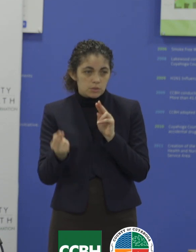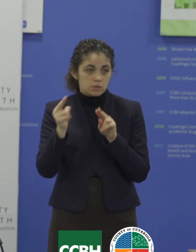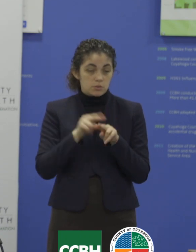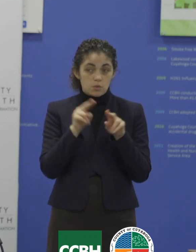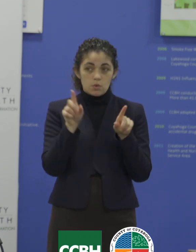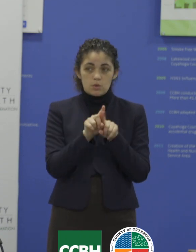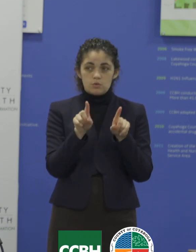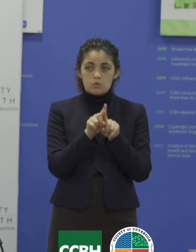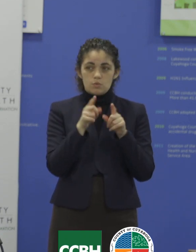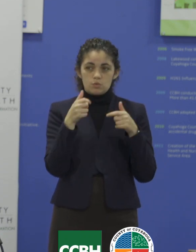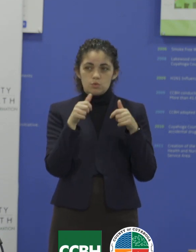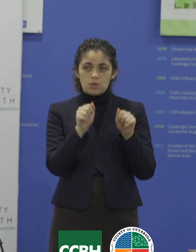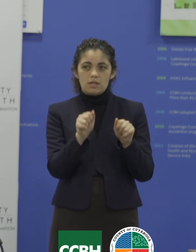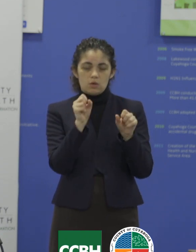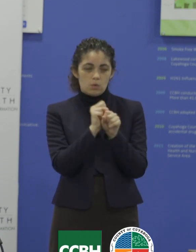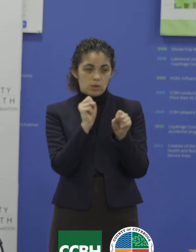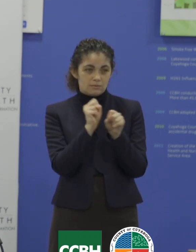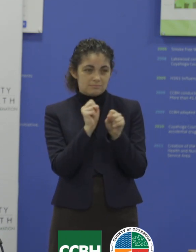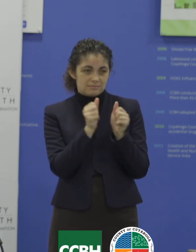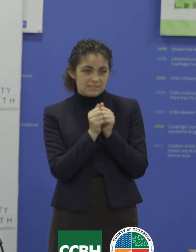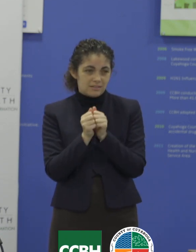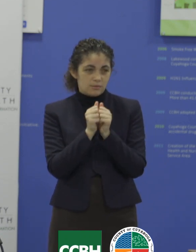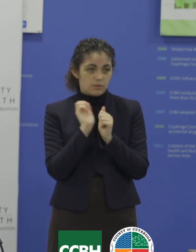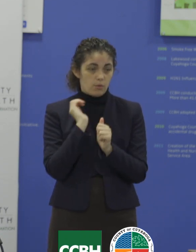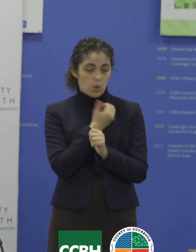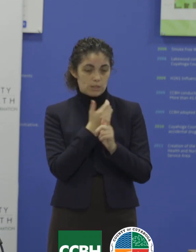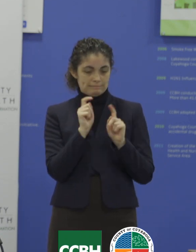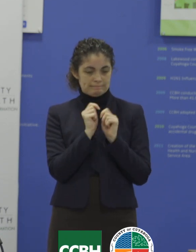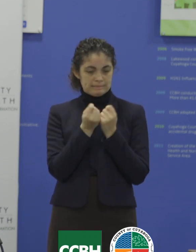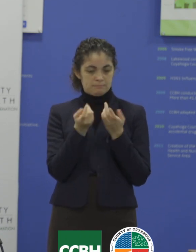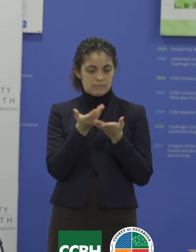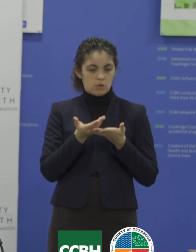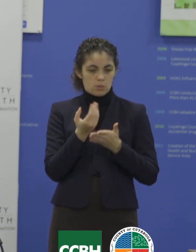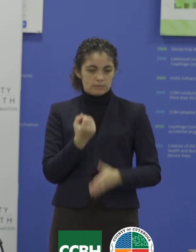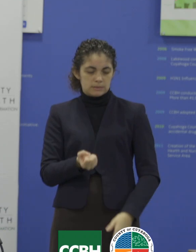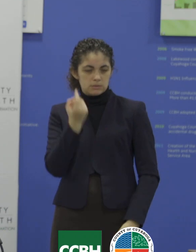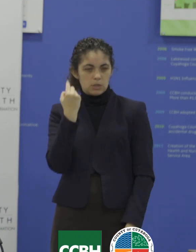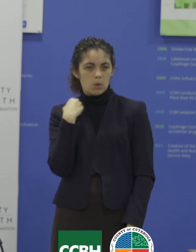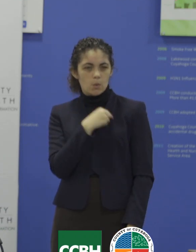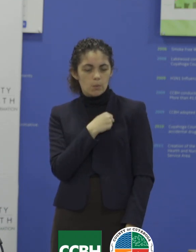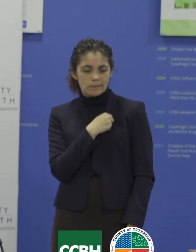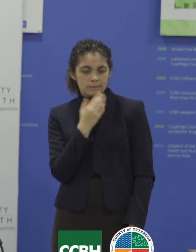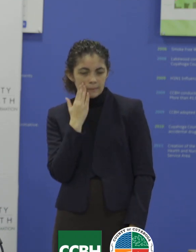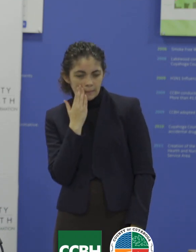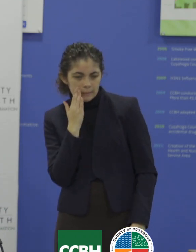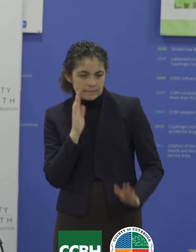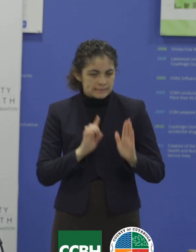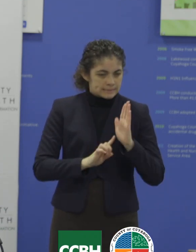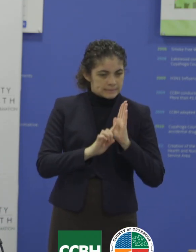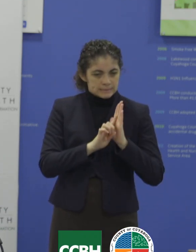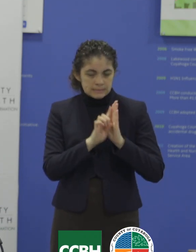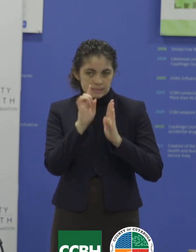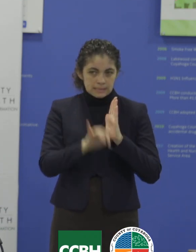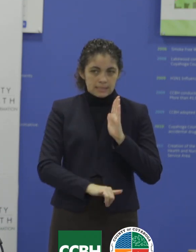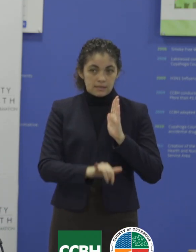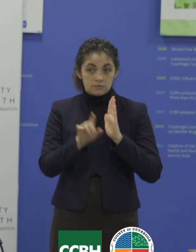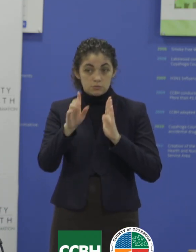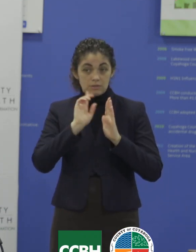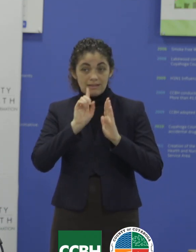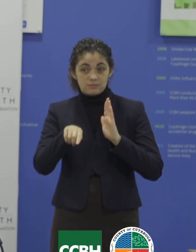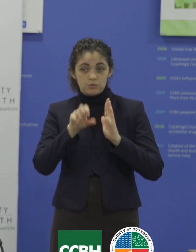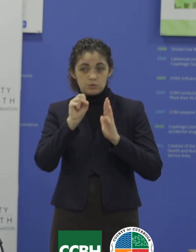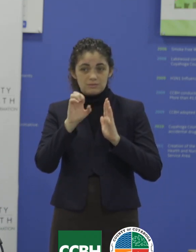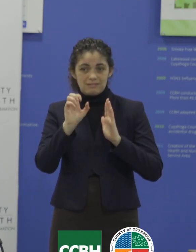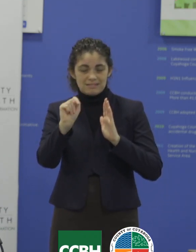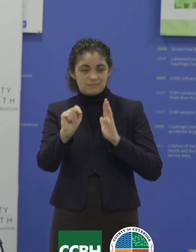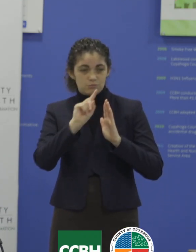but I'm also trying to work really hard with our team here to understand where we are on that curve to be able to answer Scott's question for